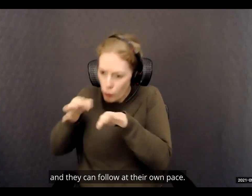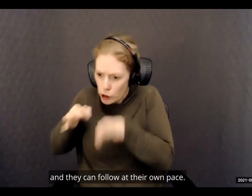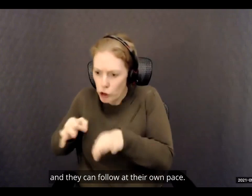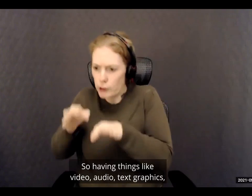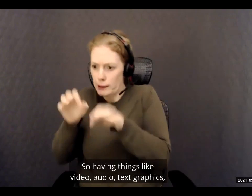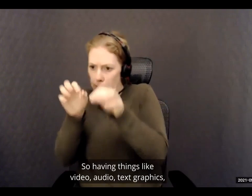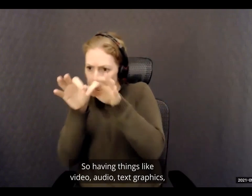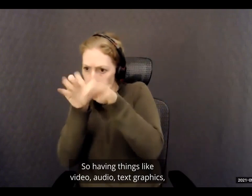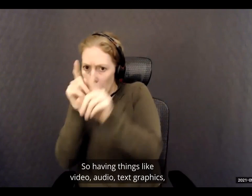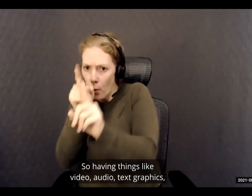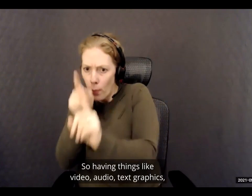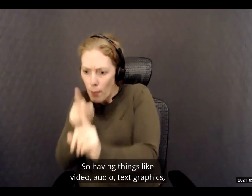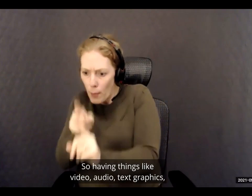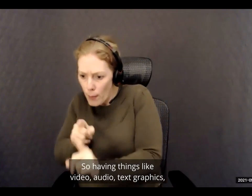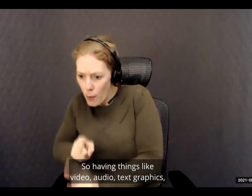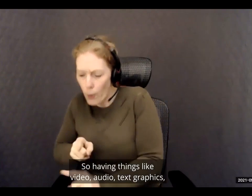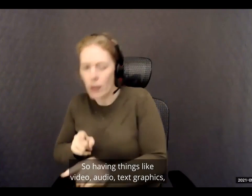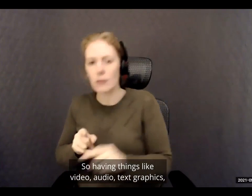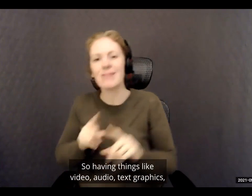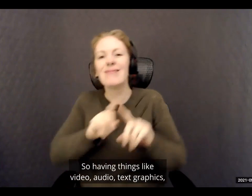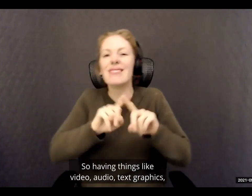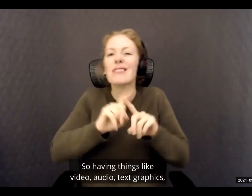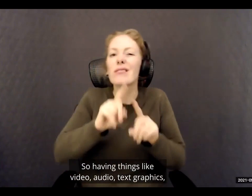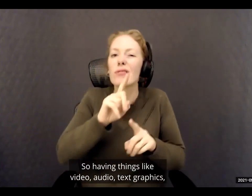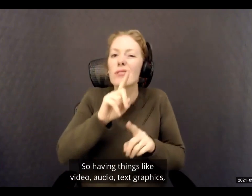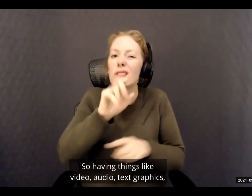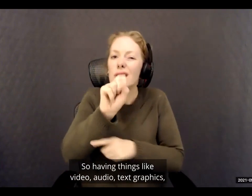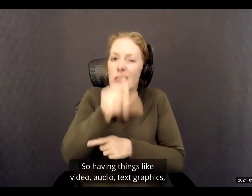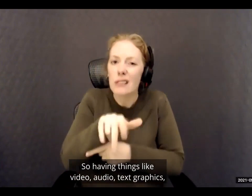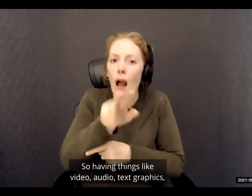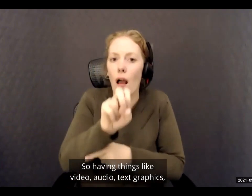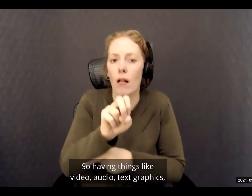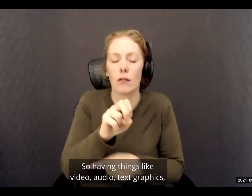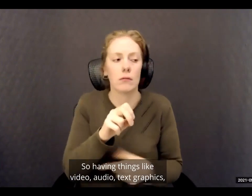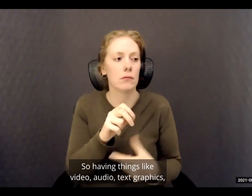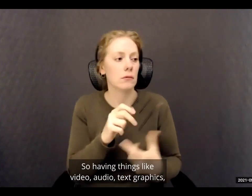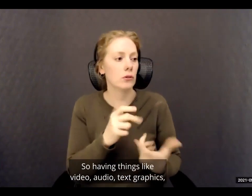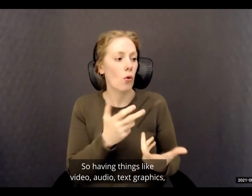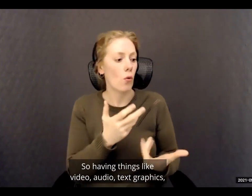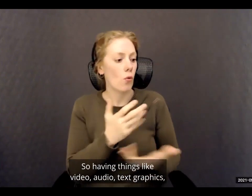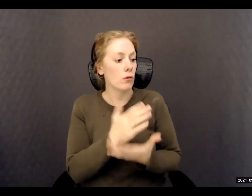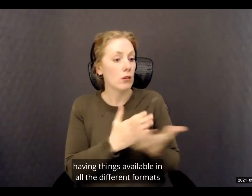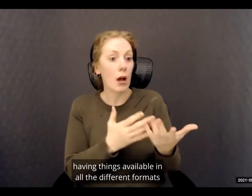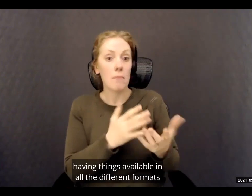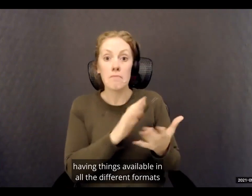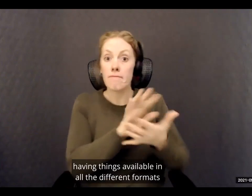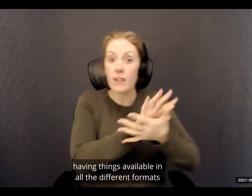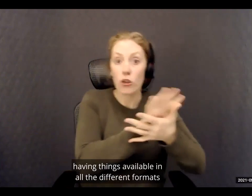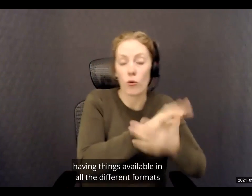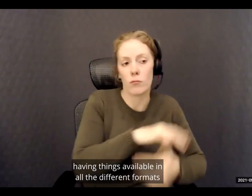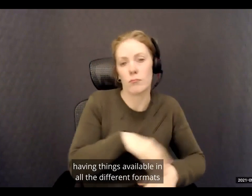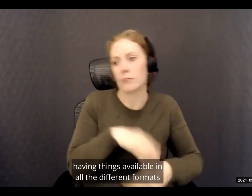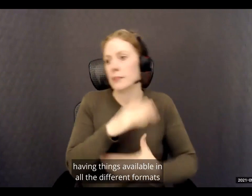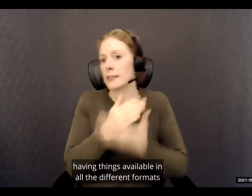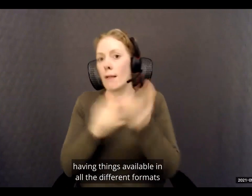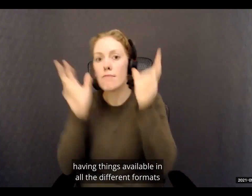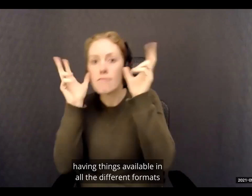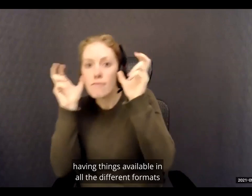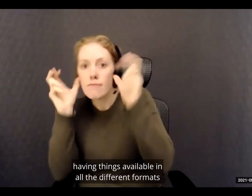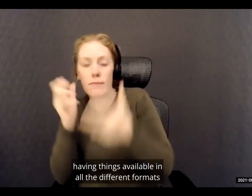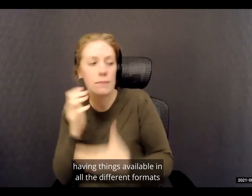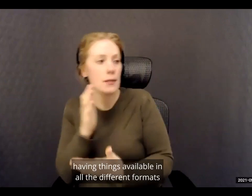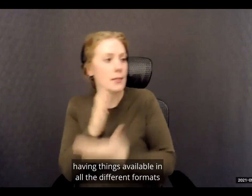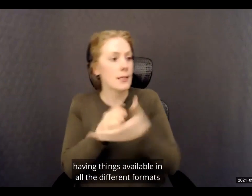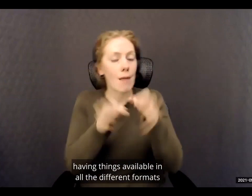pace. So having things like video, audio, text, graphics, having things available